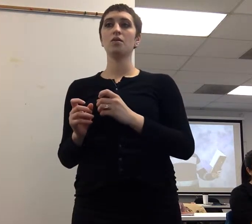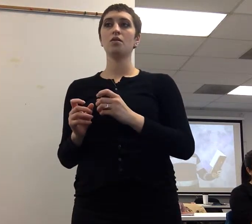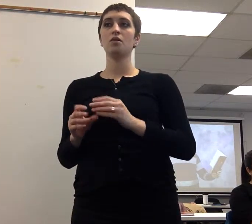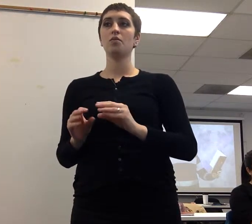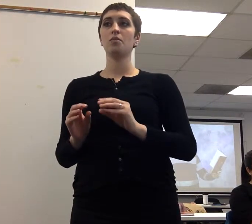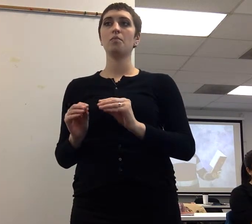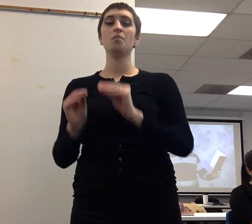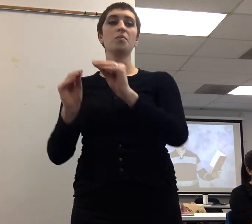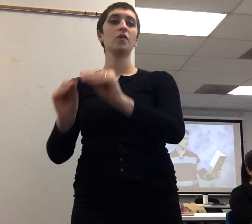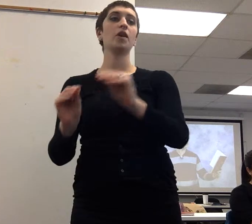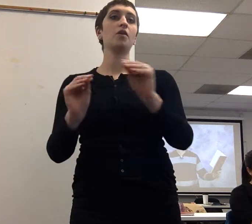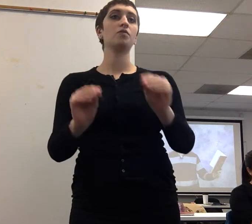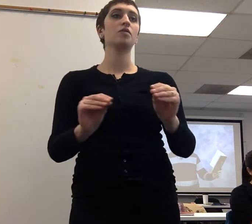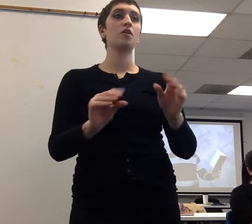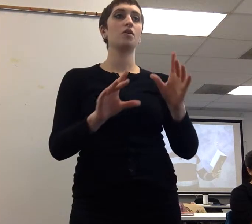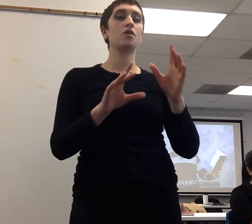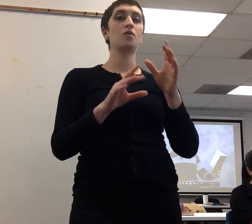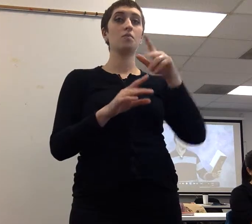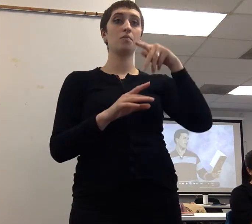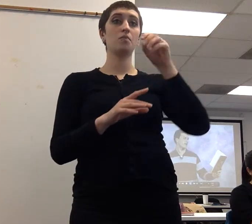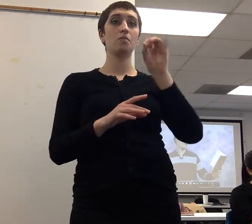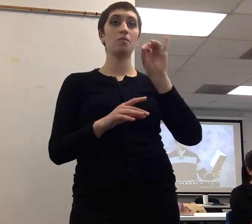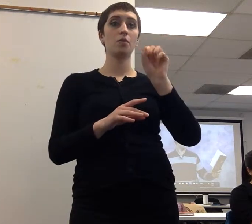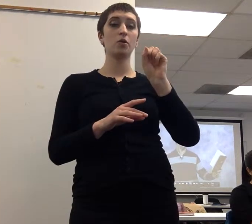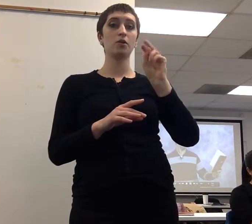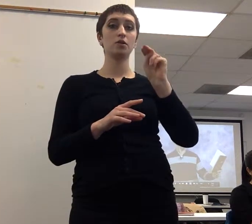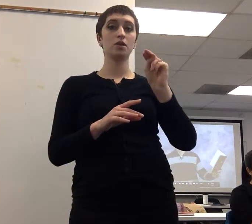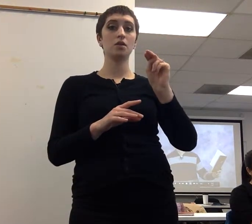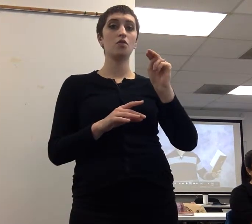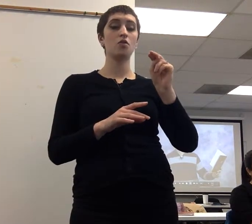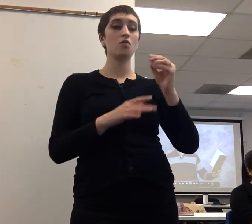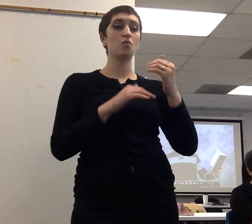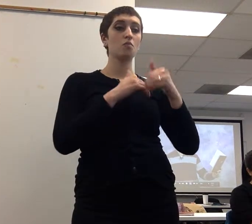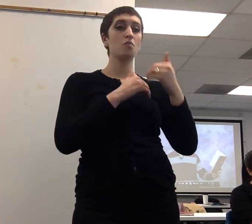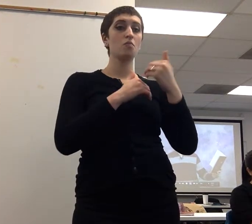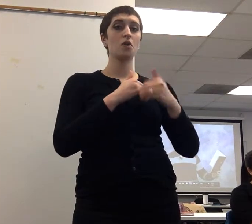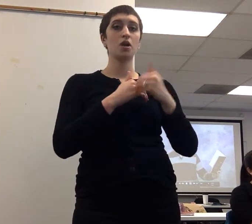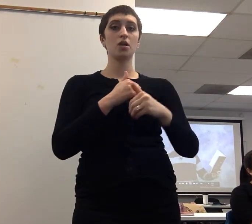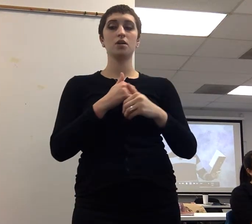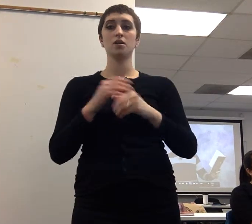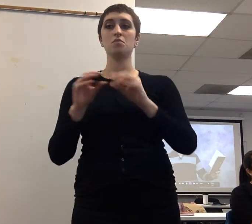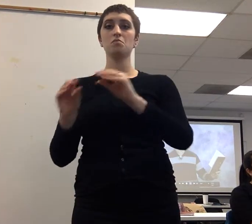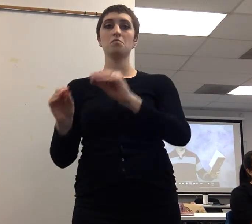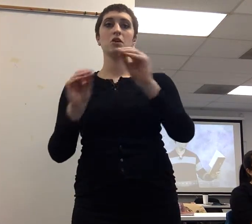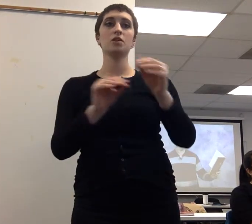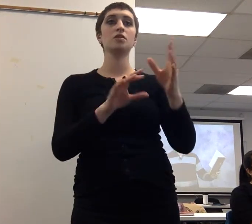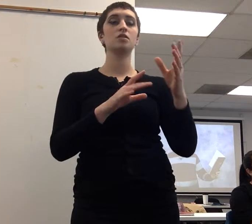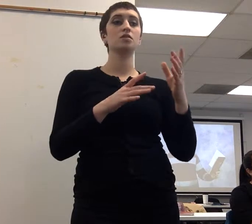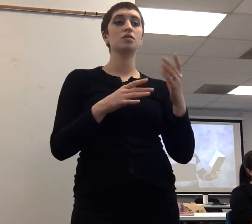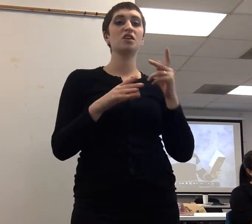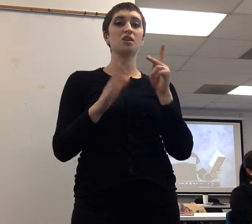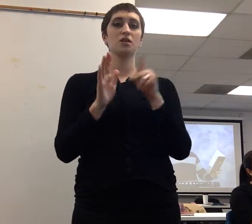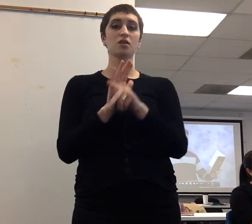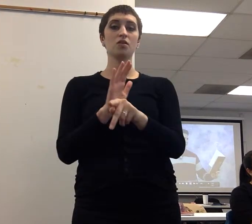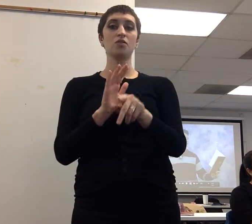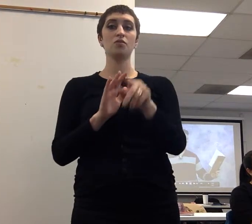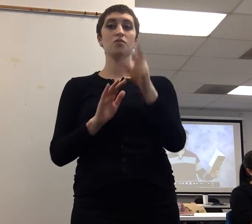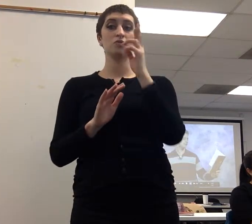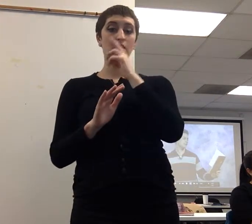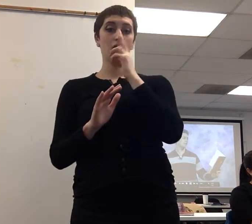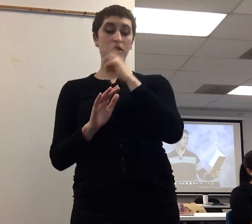then rats, bread, and meat would go into the hoppers together.